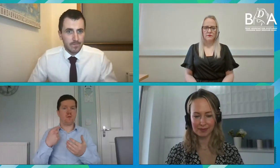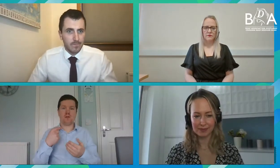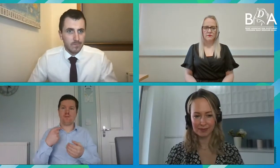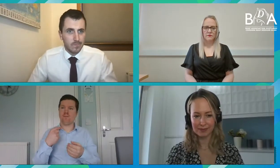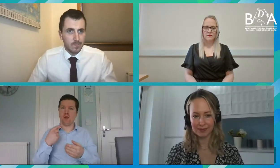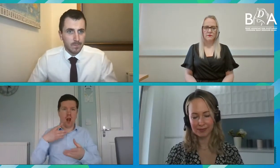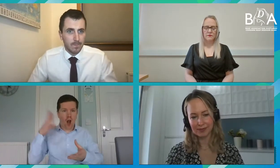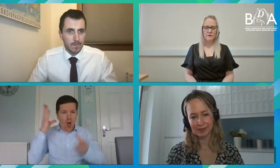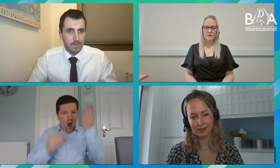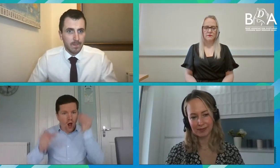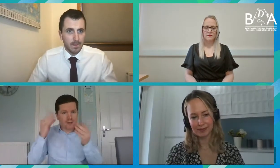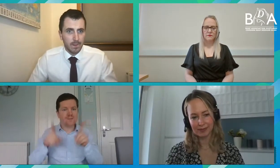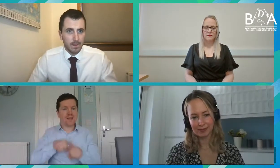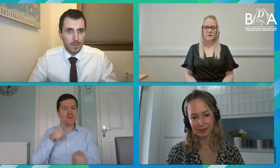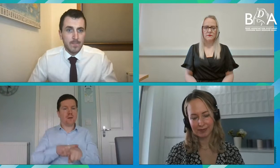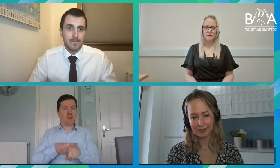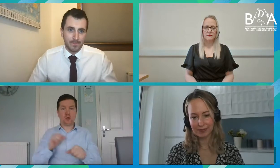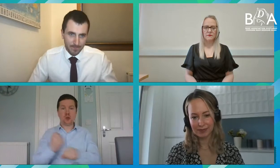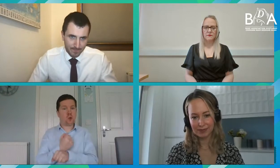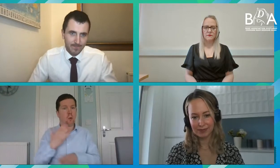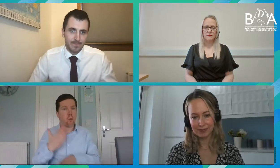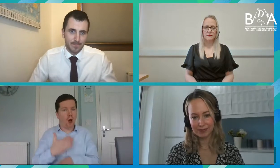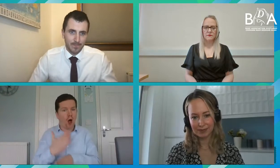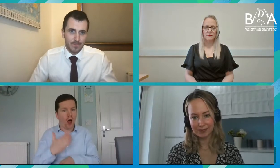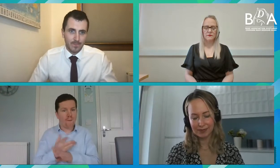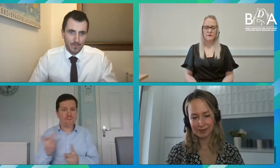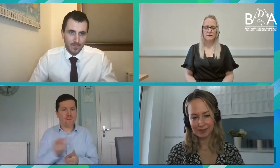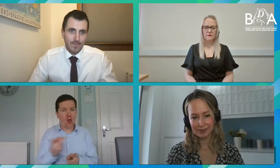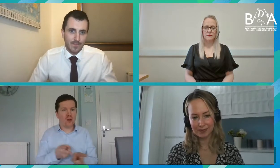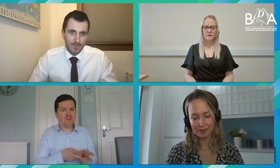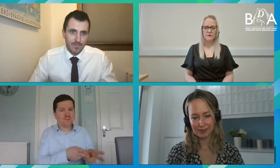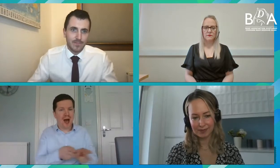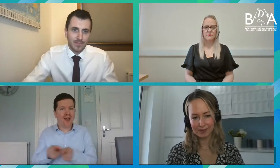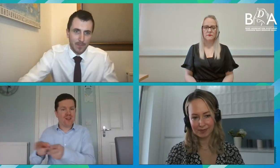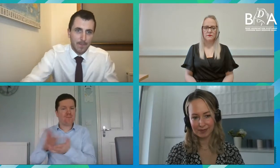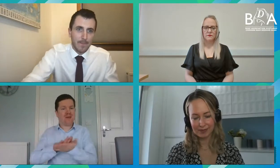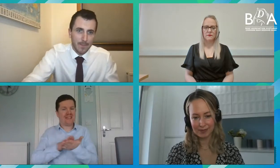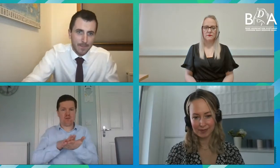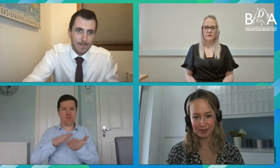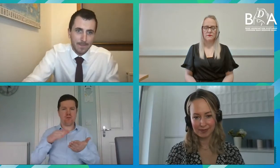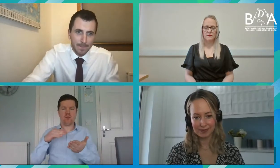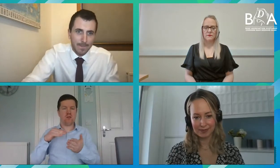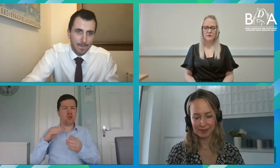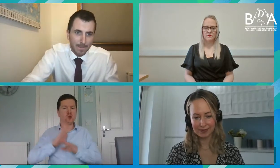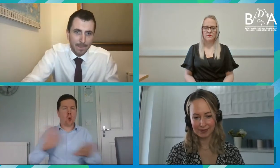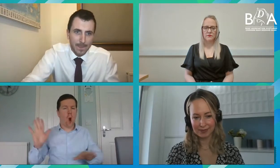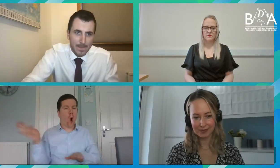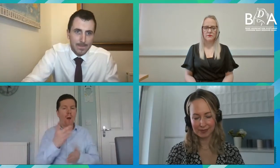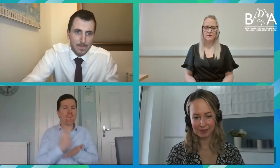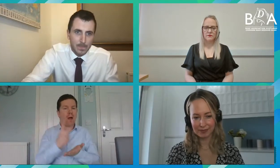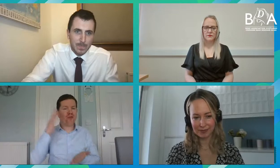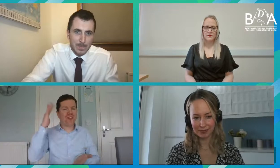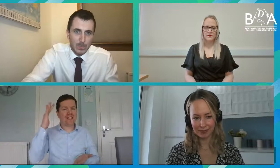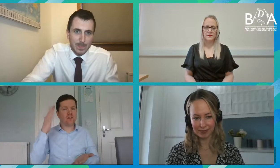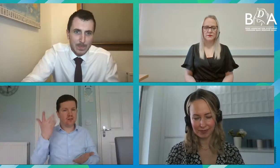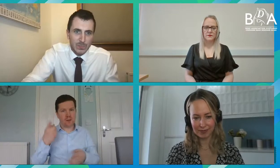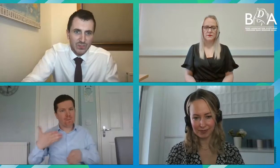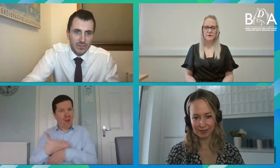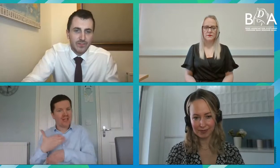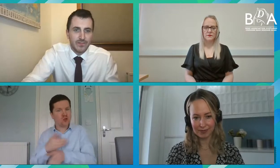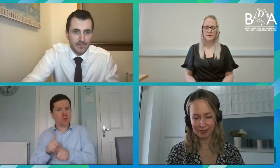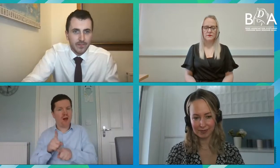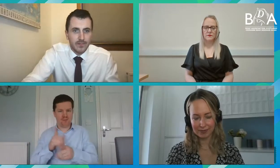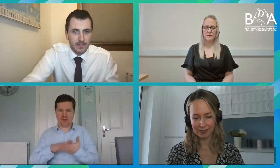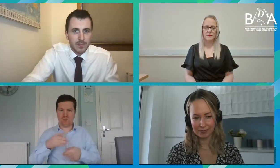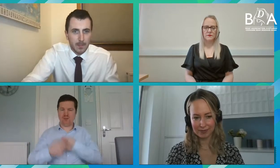positives for me was what I learned, and also learning and working